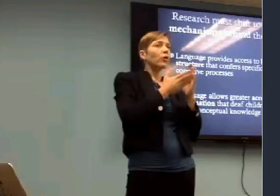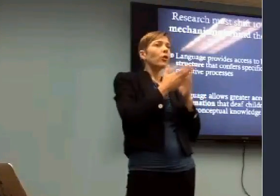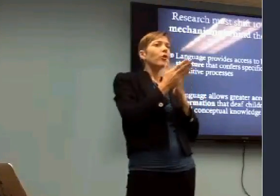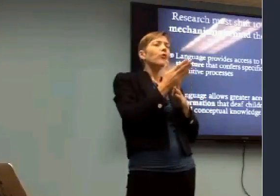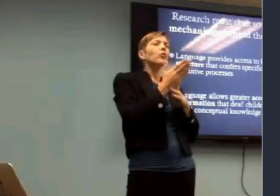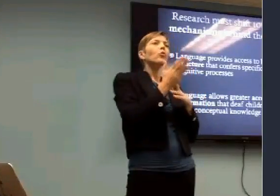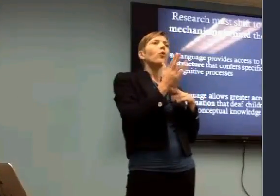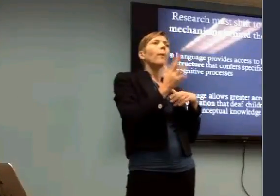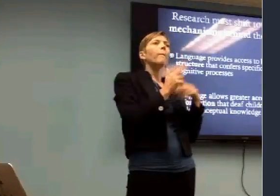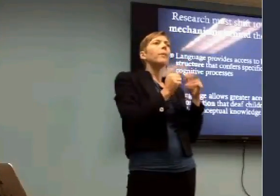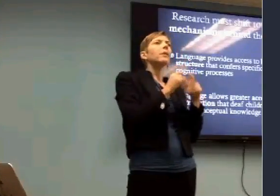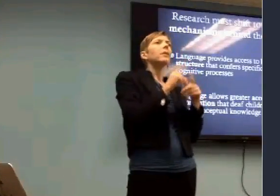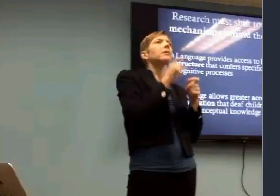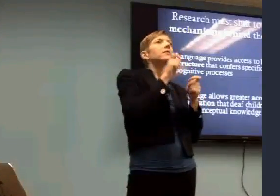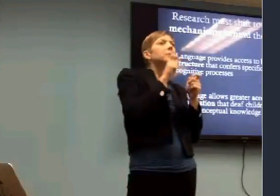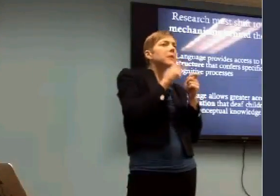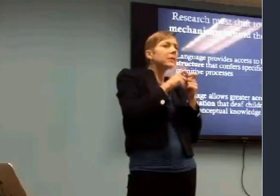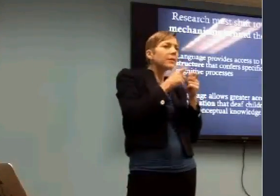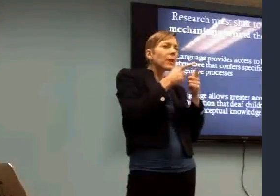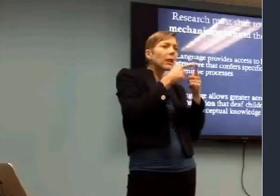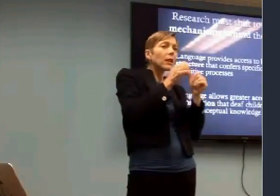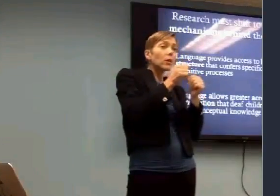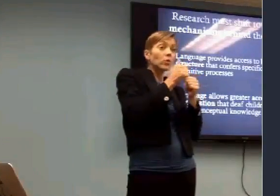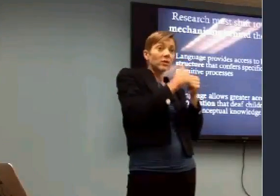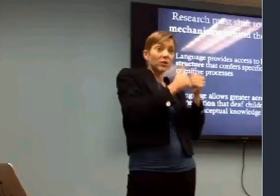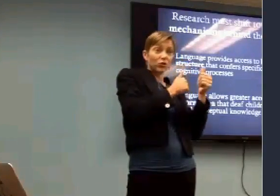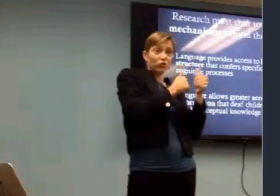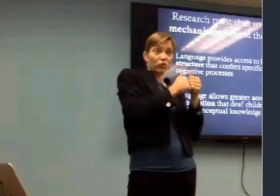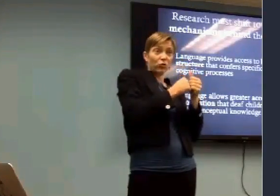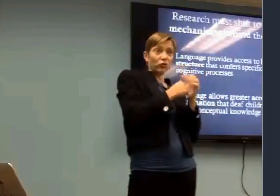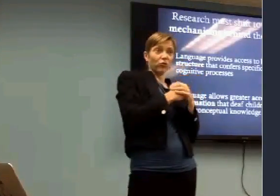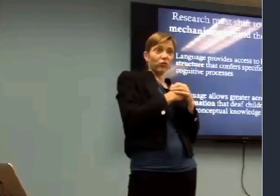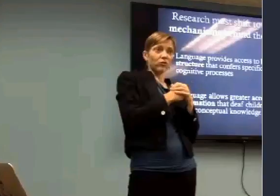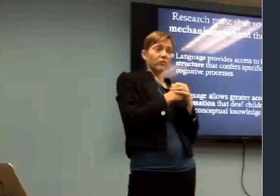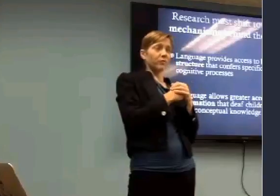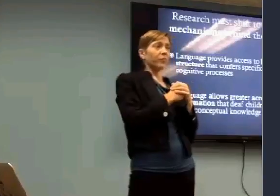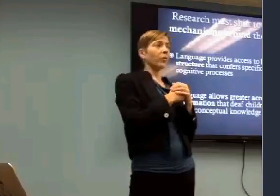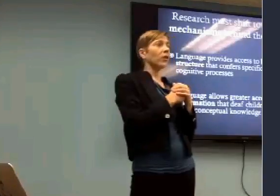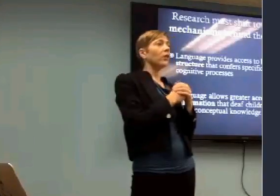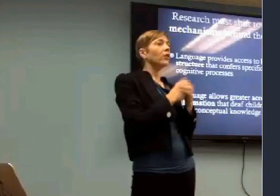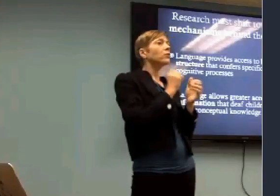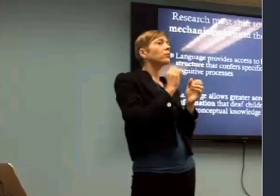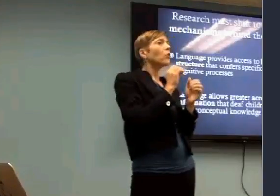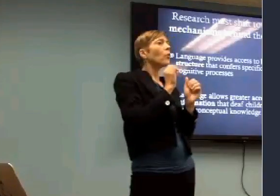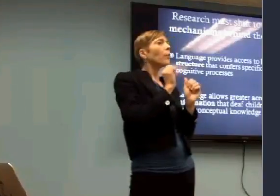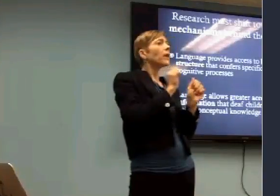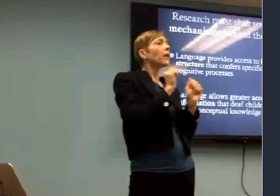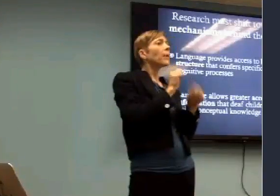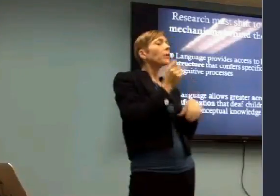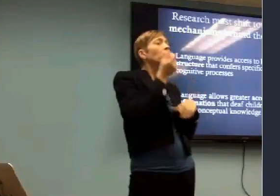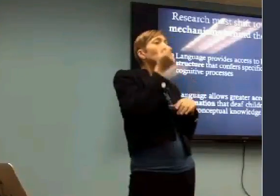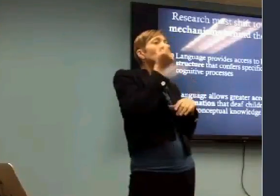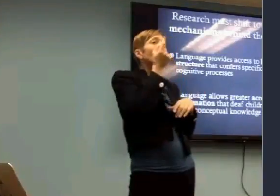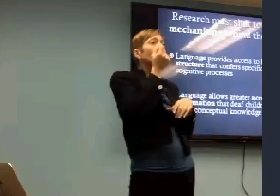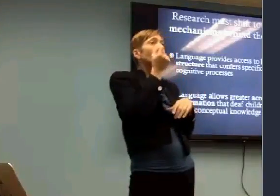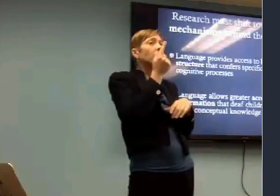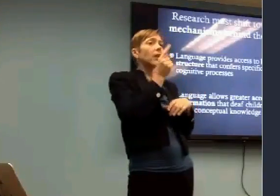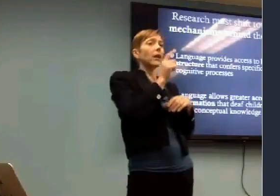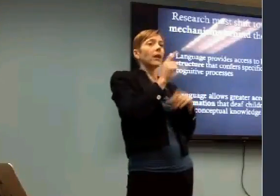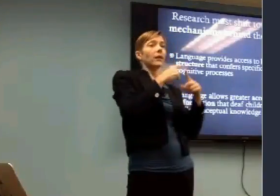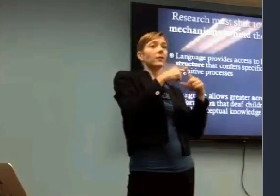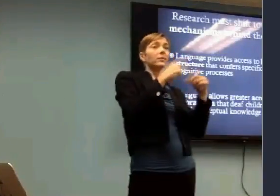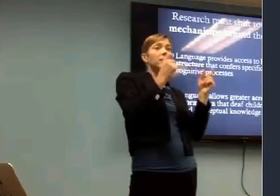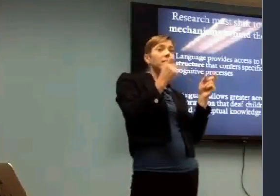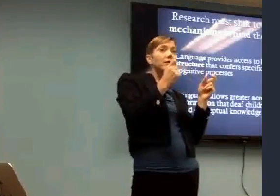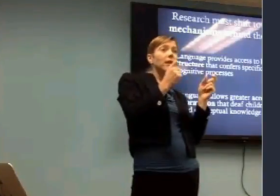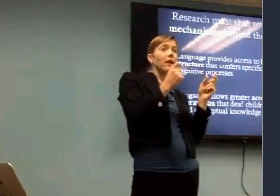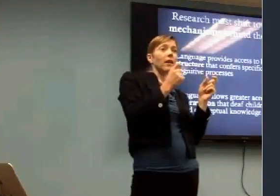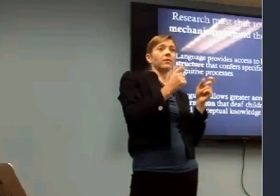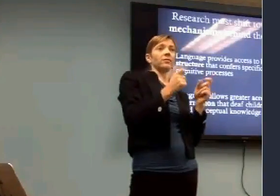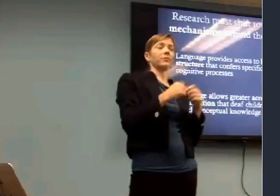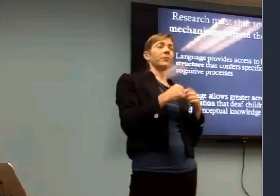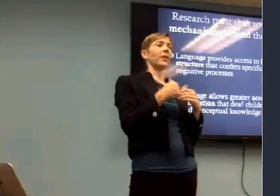Language can support the cognitive processes through building specific linguistic structures that help us to be able